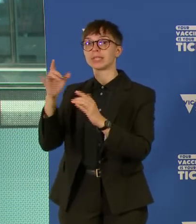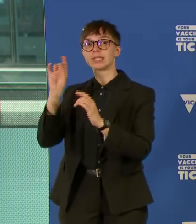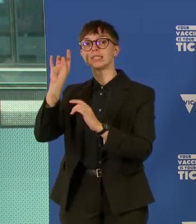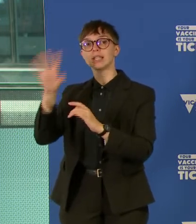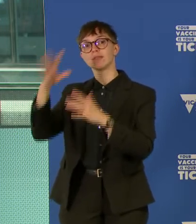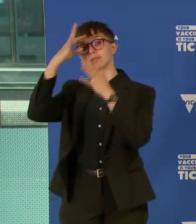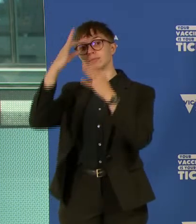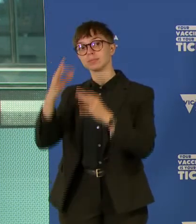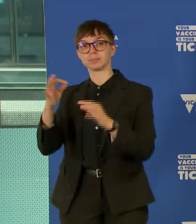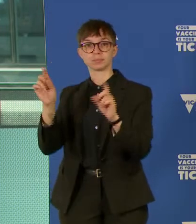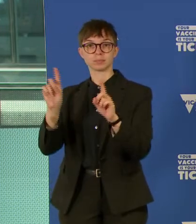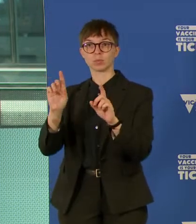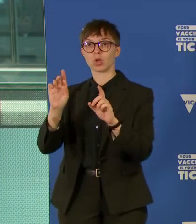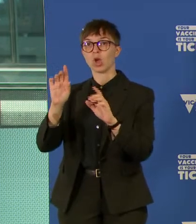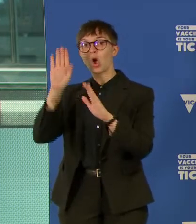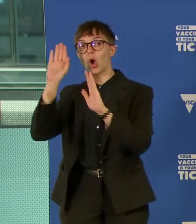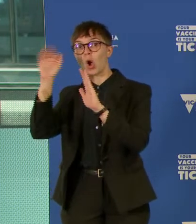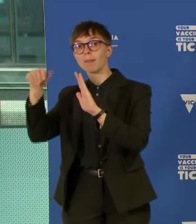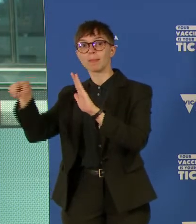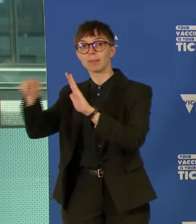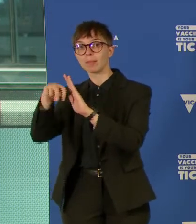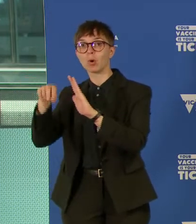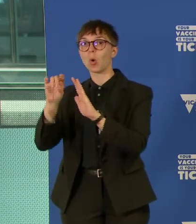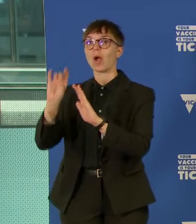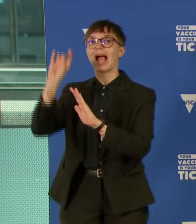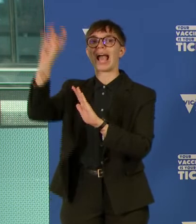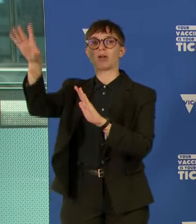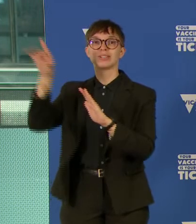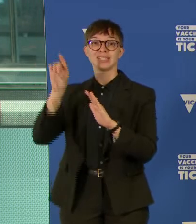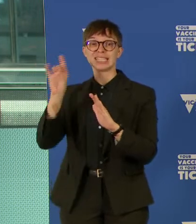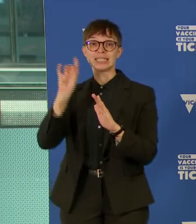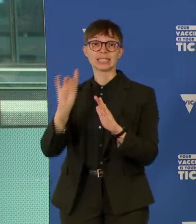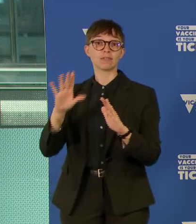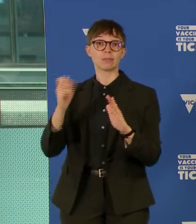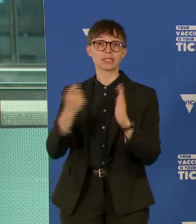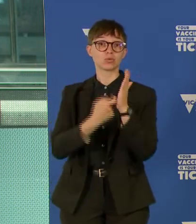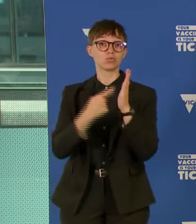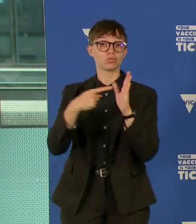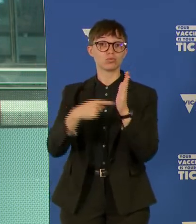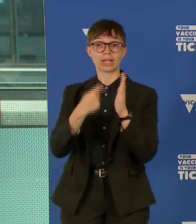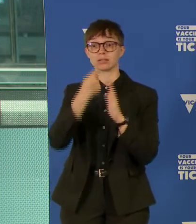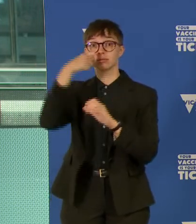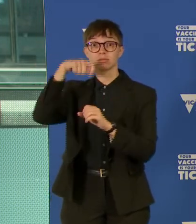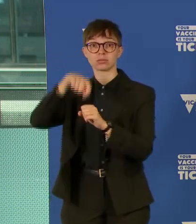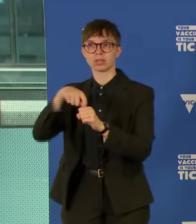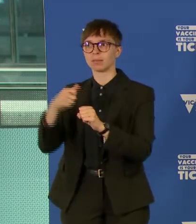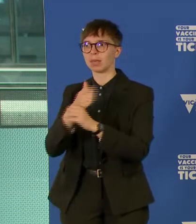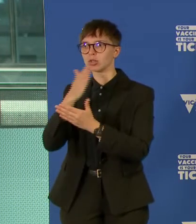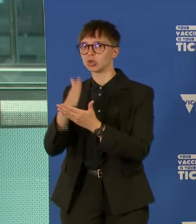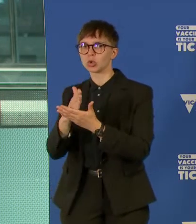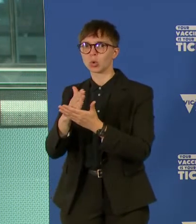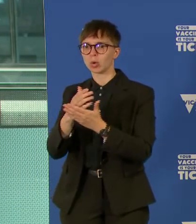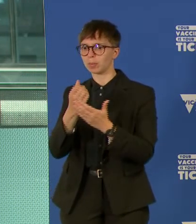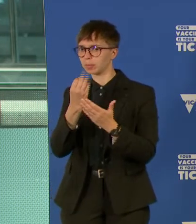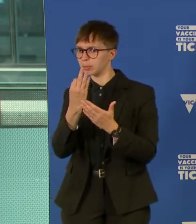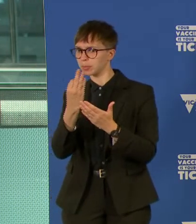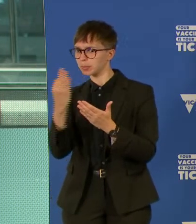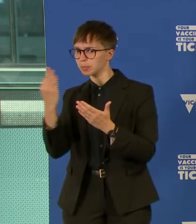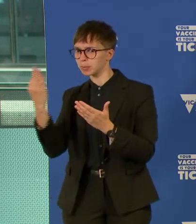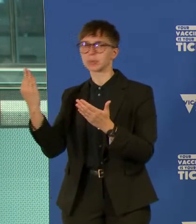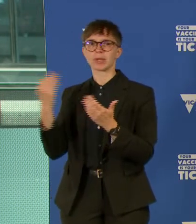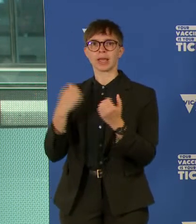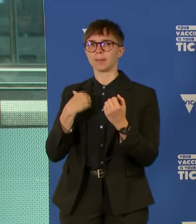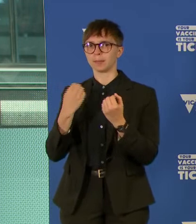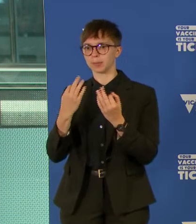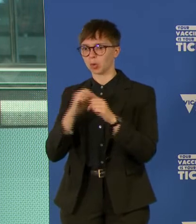and they need to do RAT tests almost every day. So they're all other mitigations that help to manage that risk.